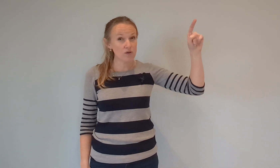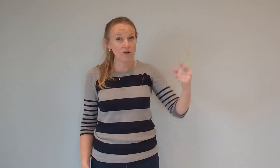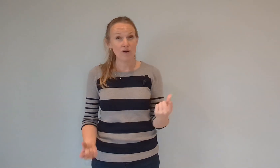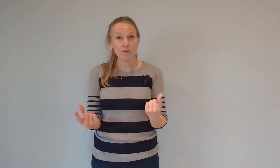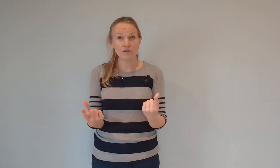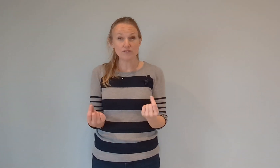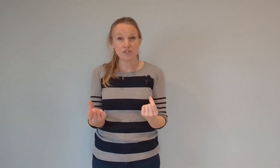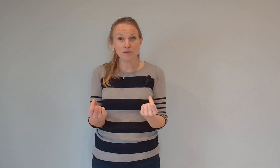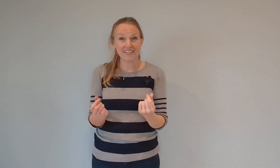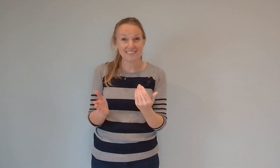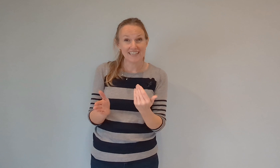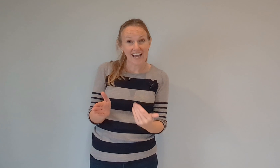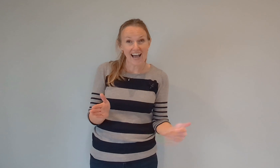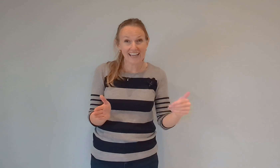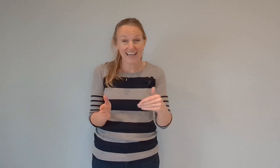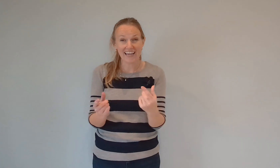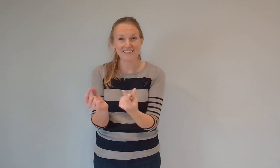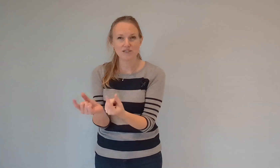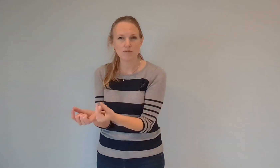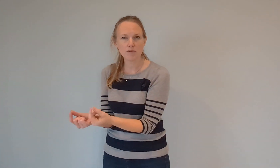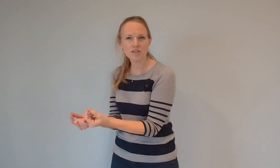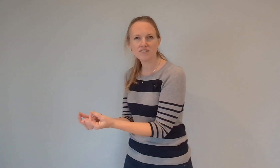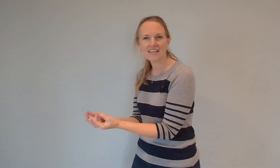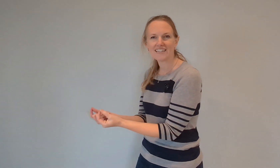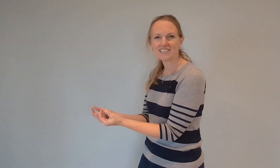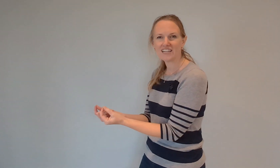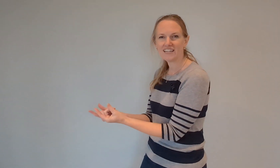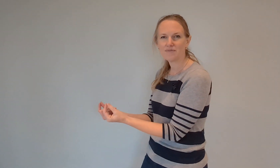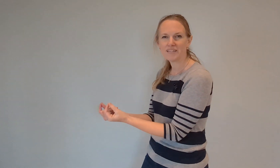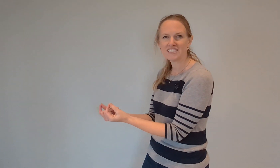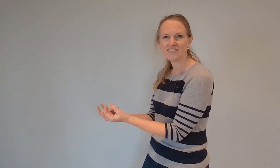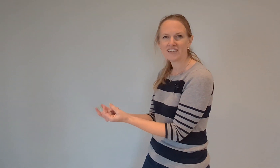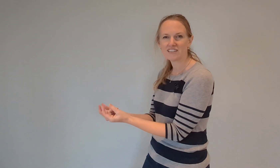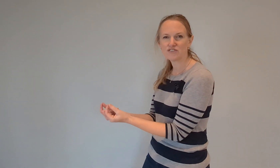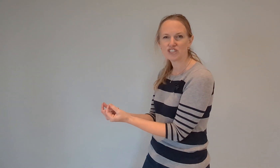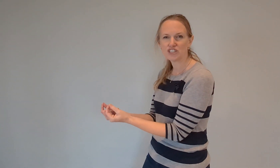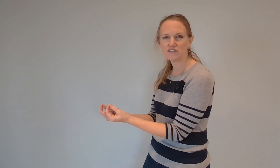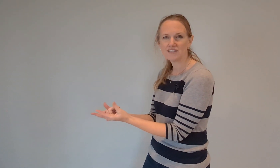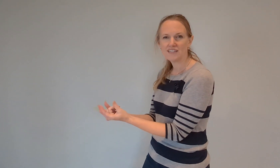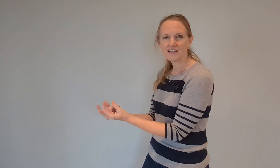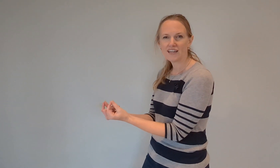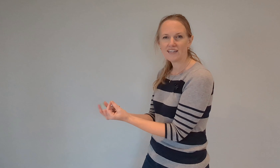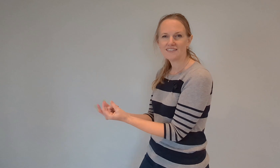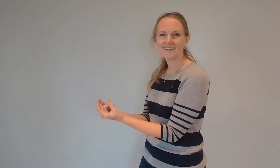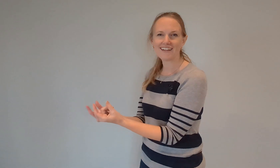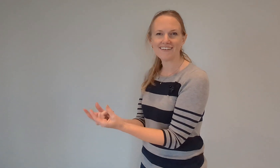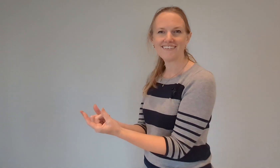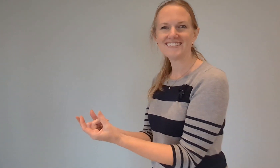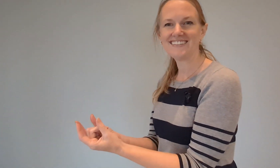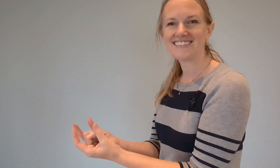you will do it again. So remember we learned that yesterday? Pinchy fingers for do. Okay? I'll go a little closer. You can